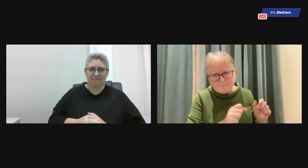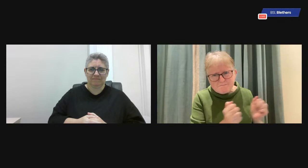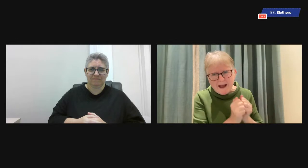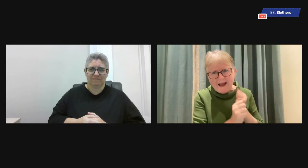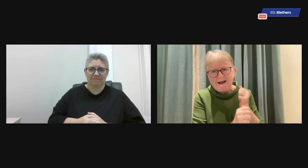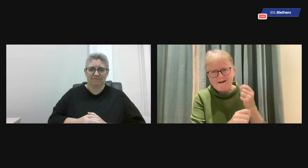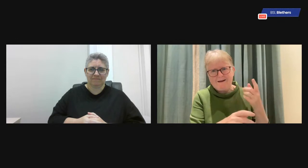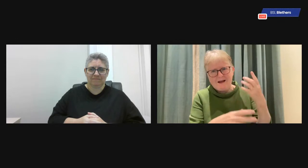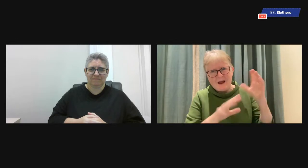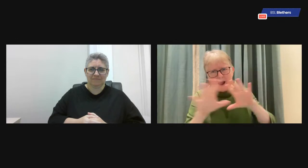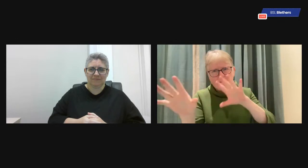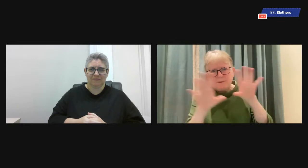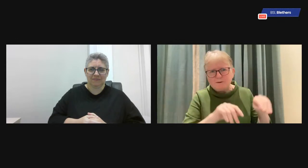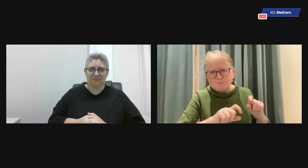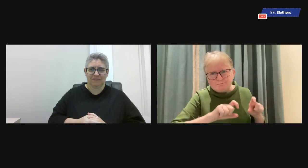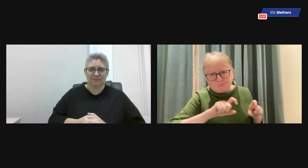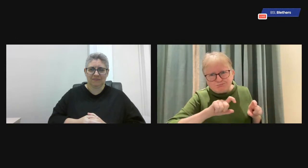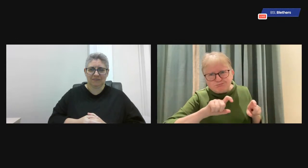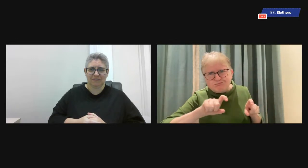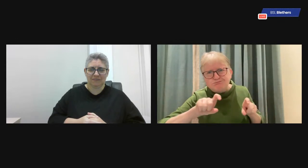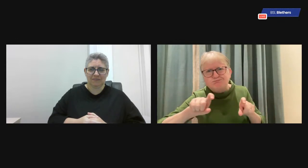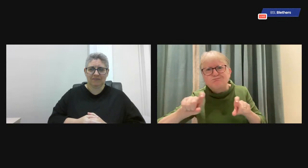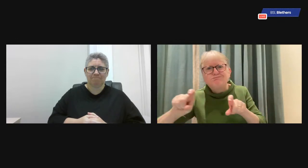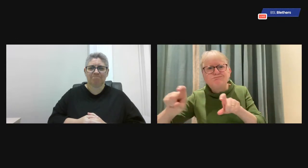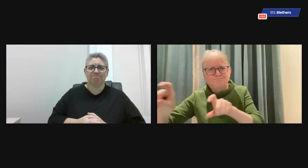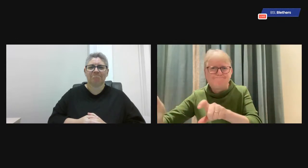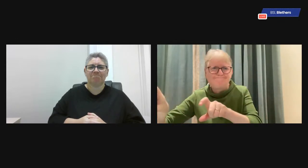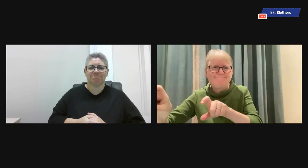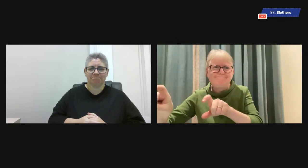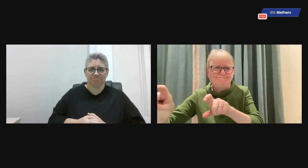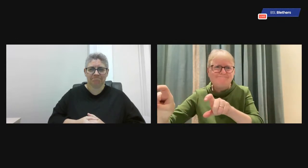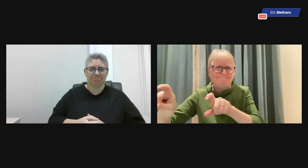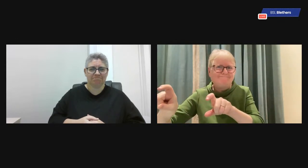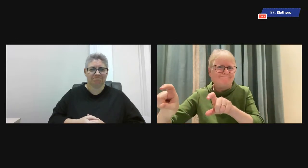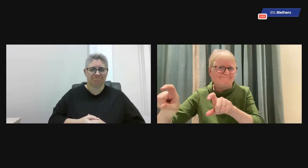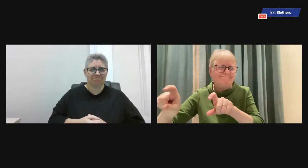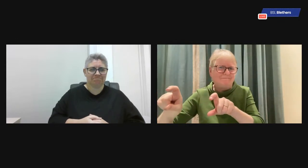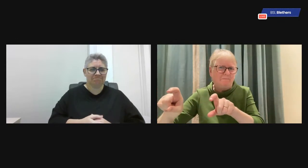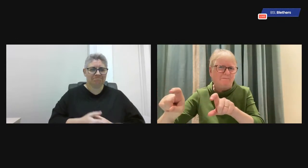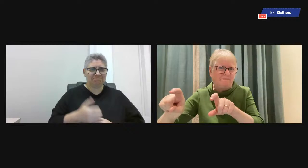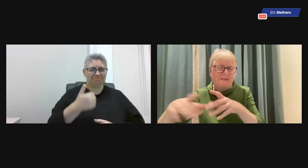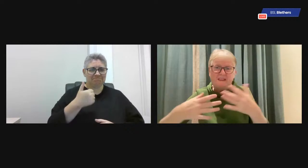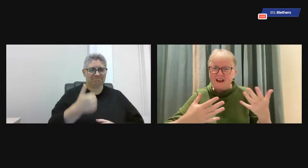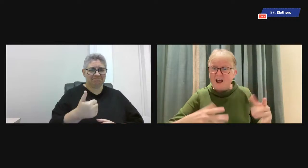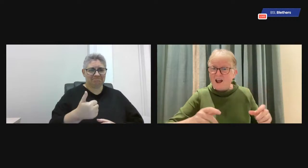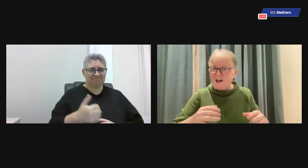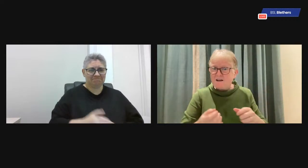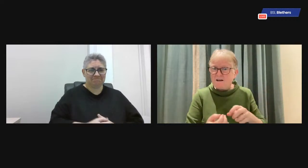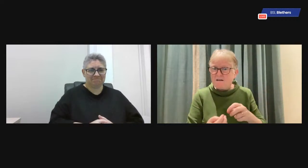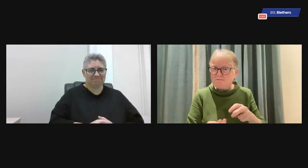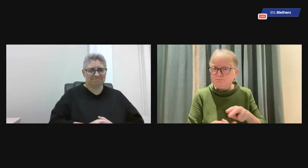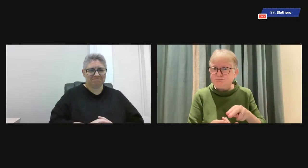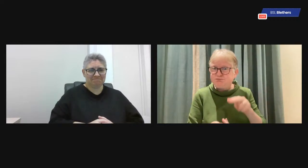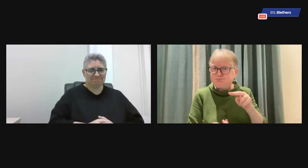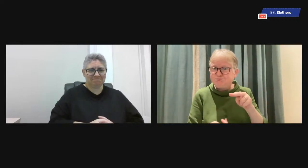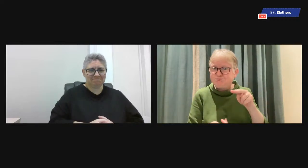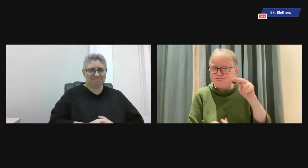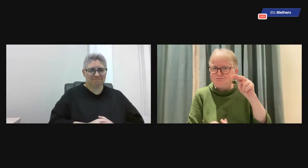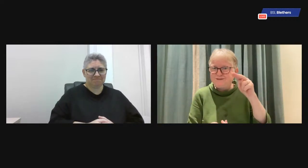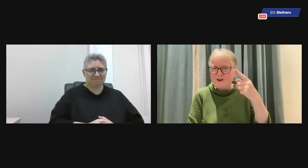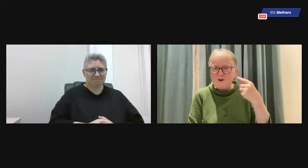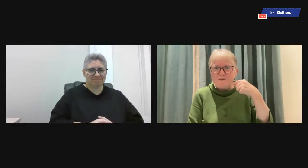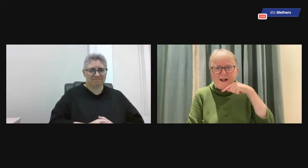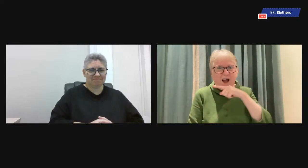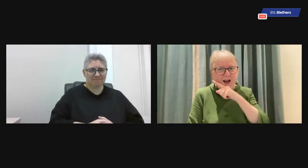we really pushed that, and we really, brought the ABSLTA on, and it's